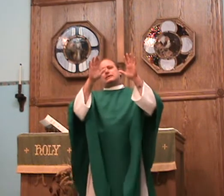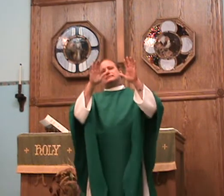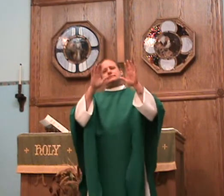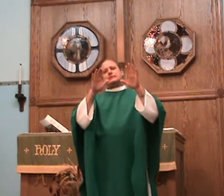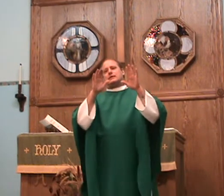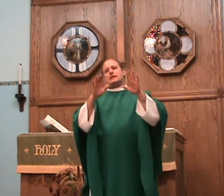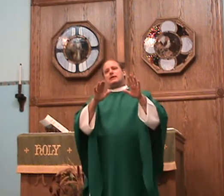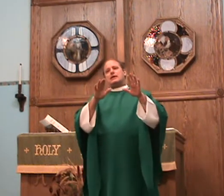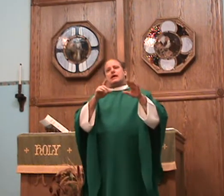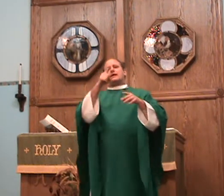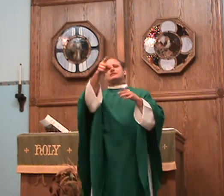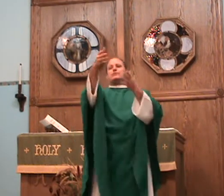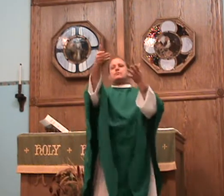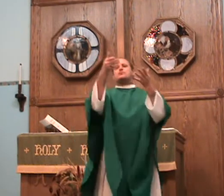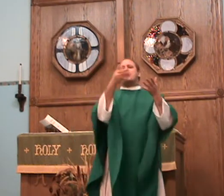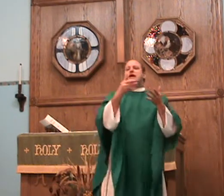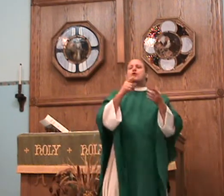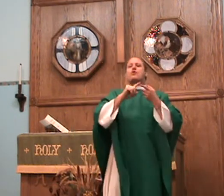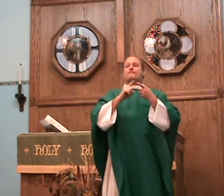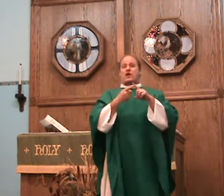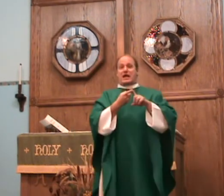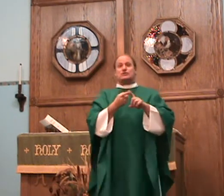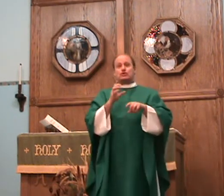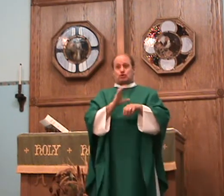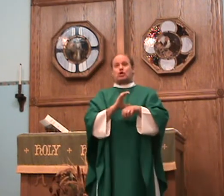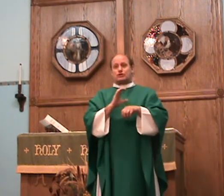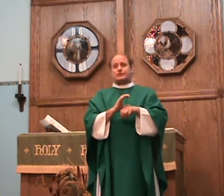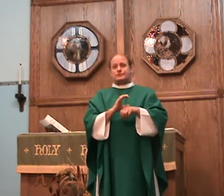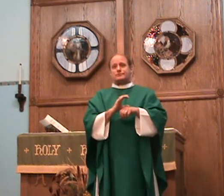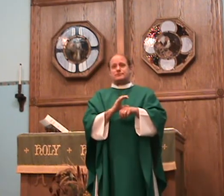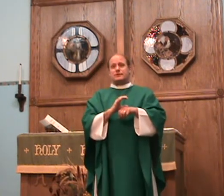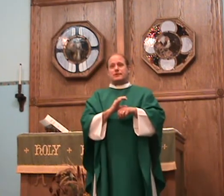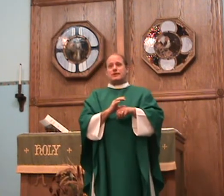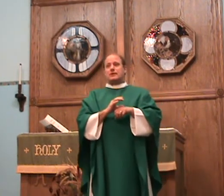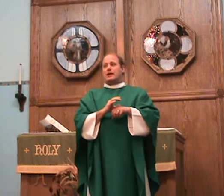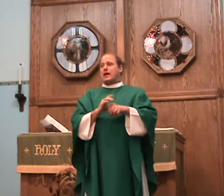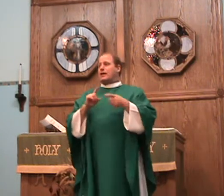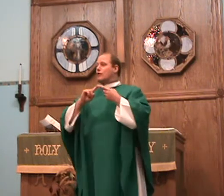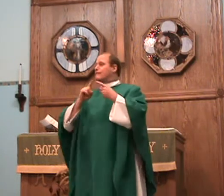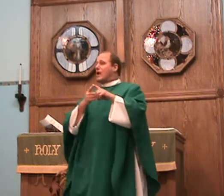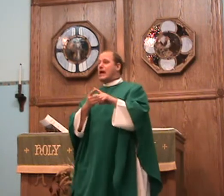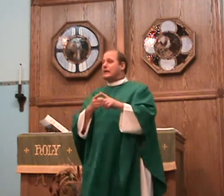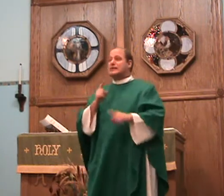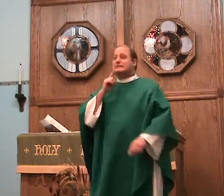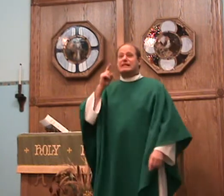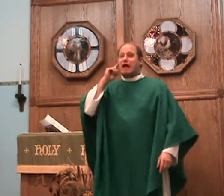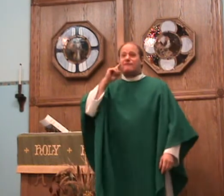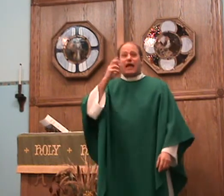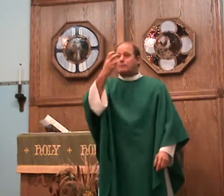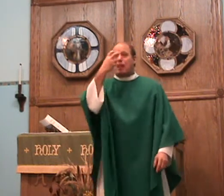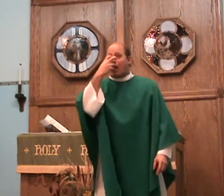Sundays, and she would bring her friend to church. And her friend is deaf and